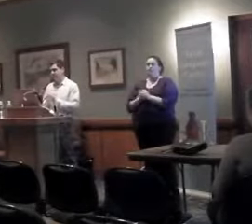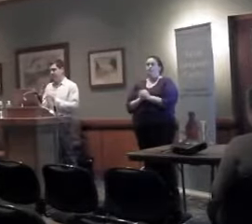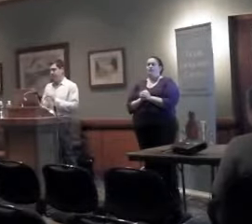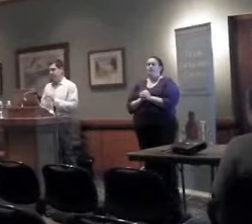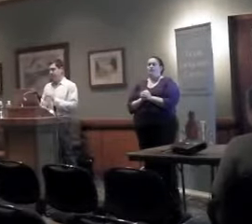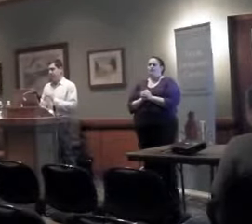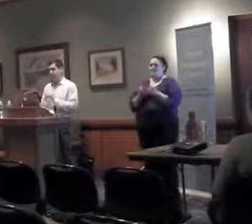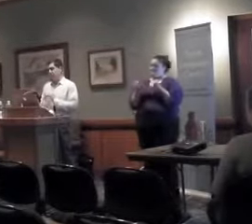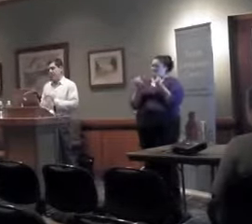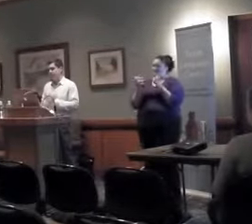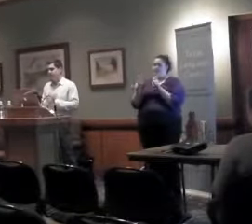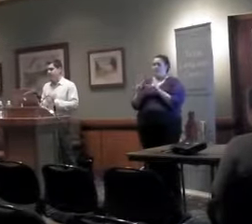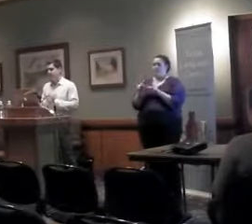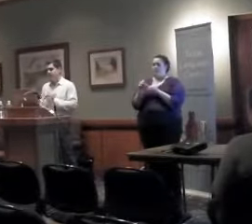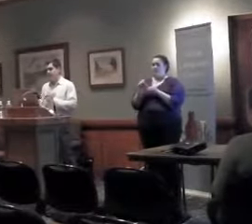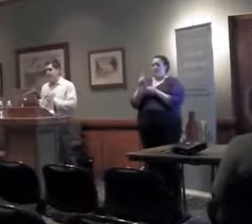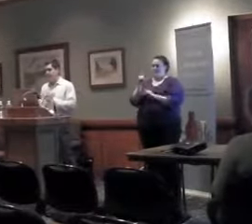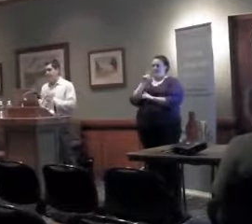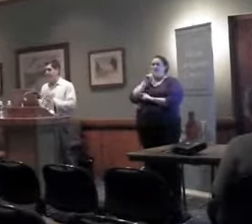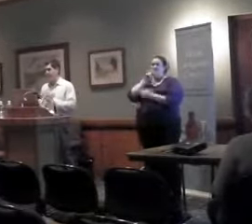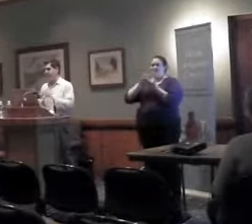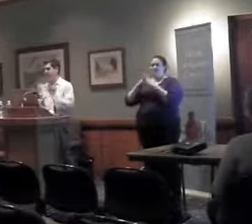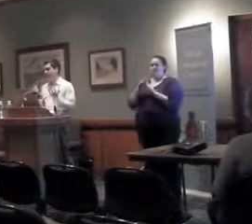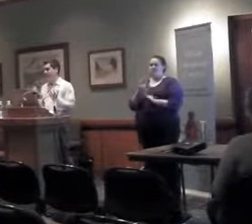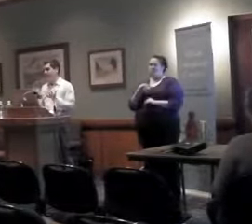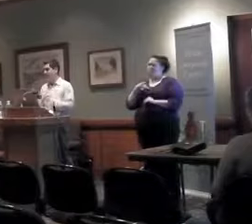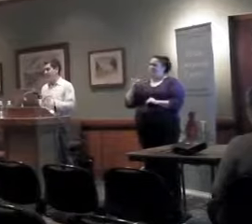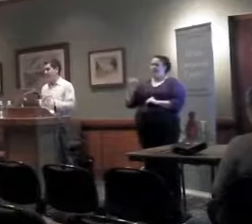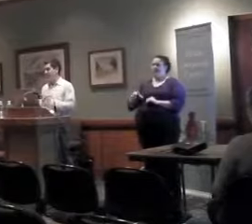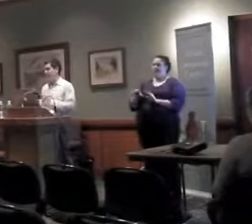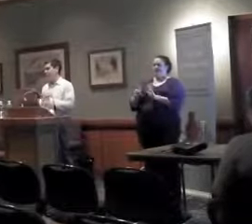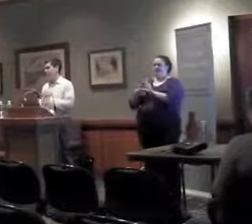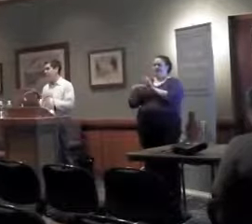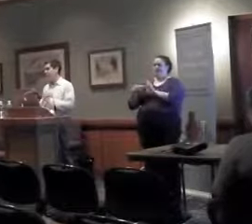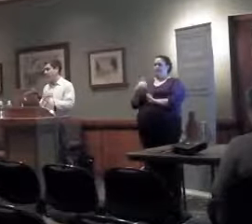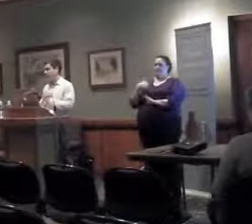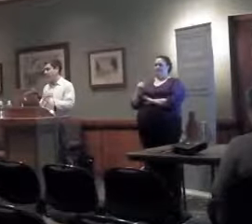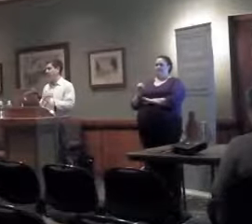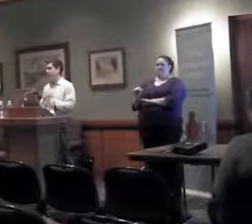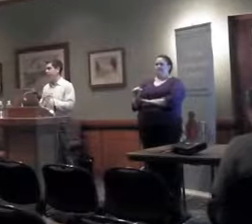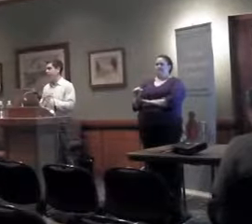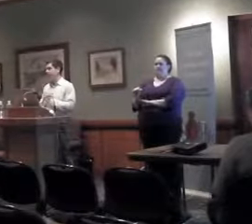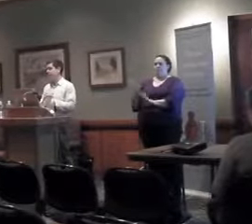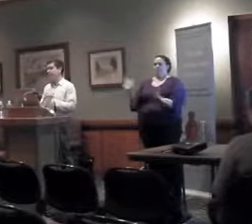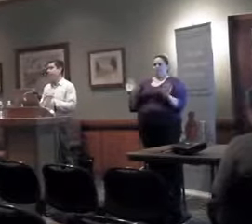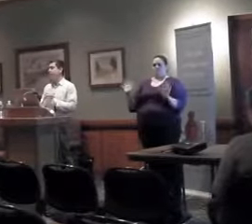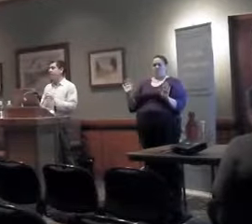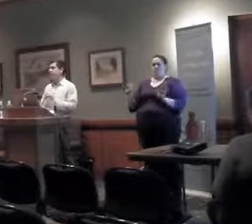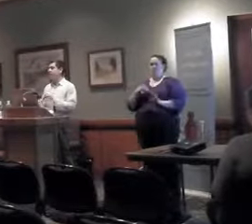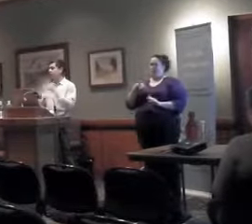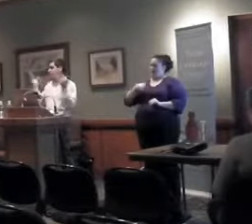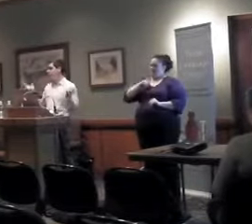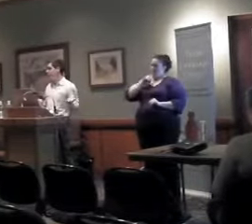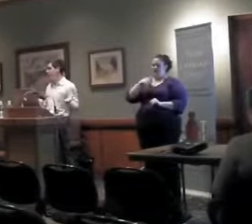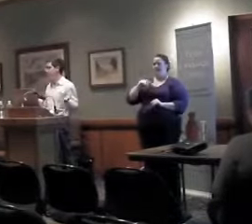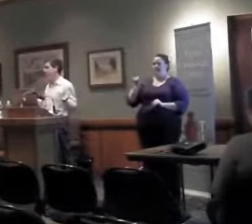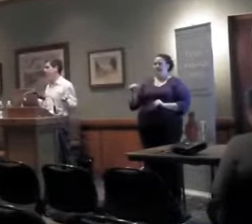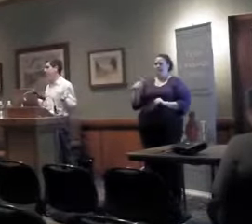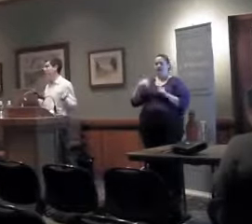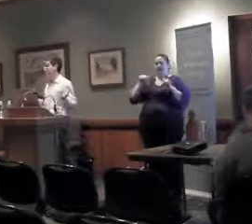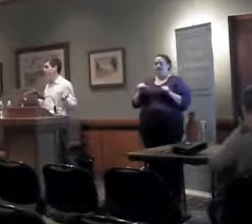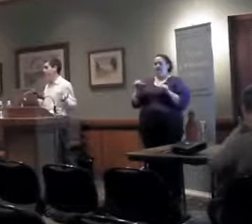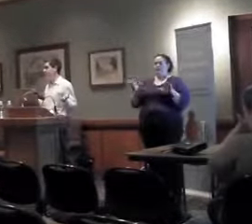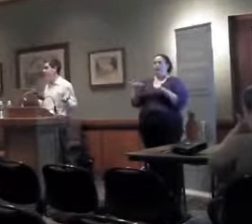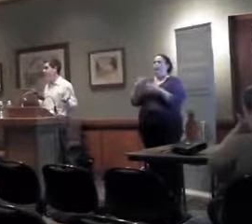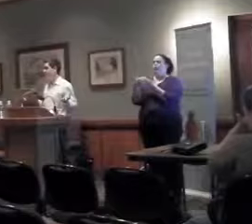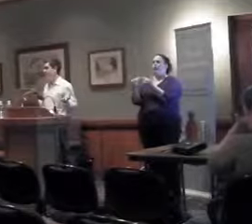of people in the deaf community who don't like the term disabled. They don't feel like they're disabled at all, that they feel like they can do anything that